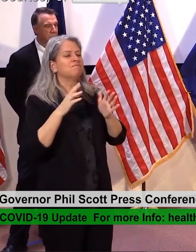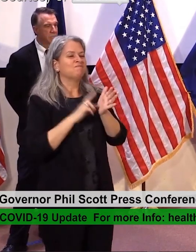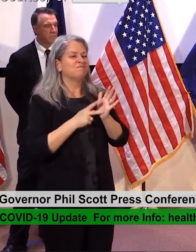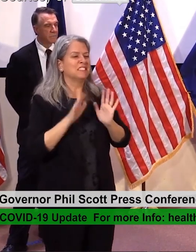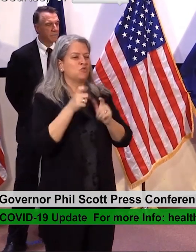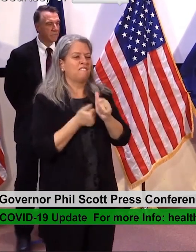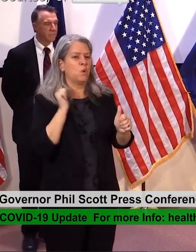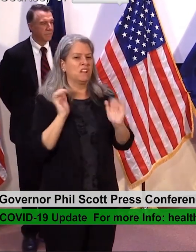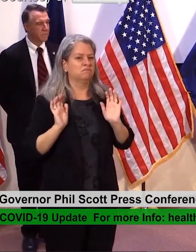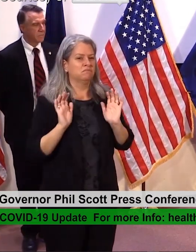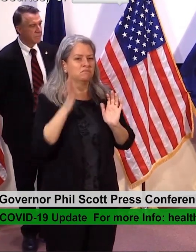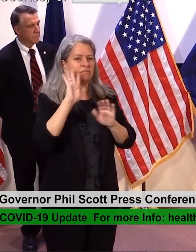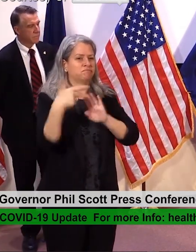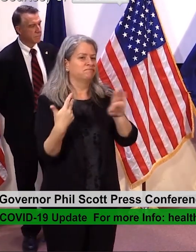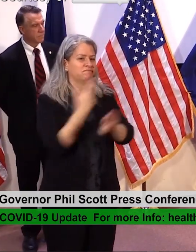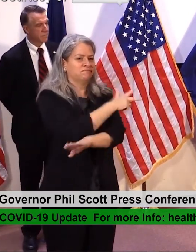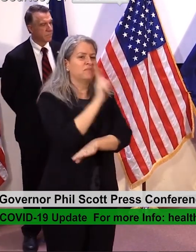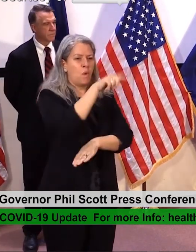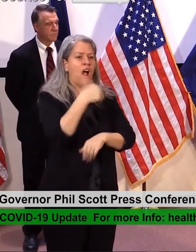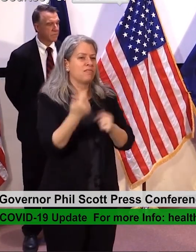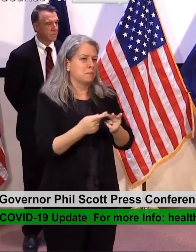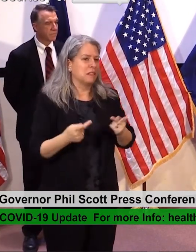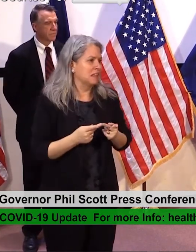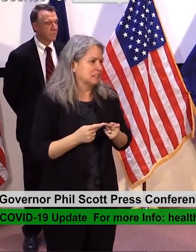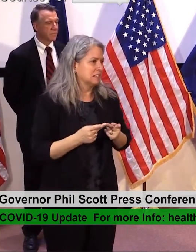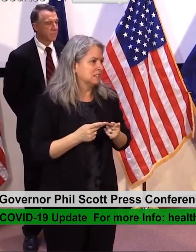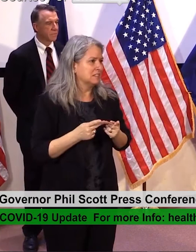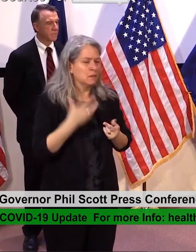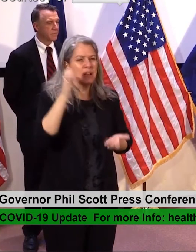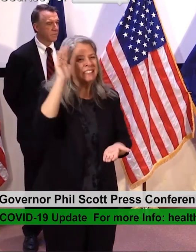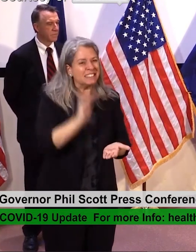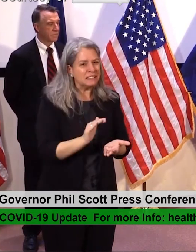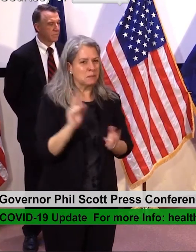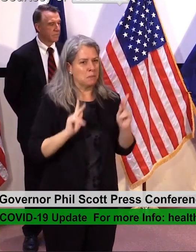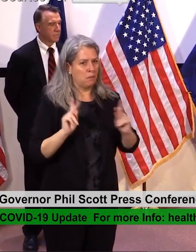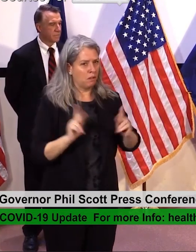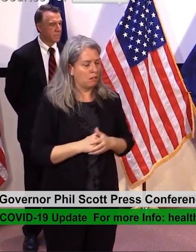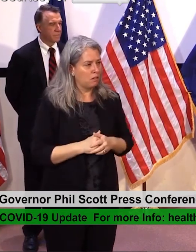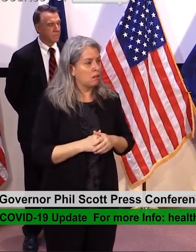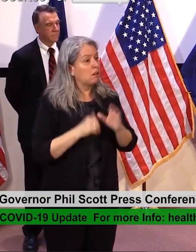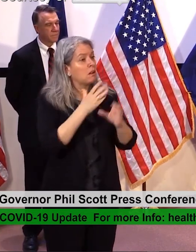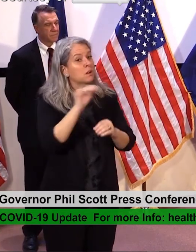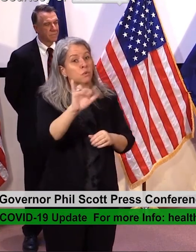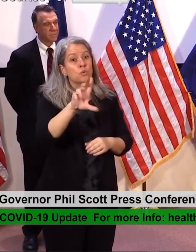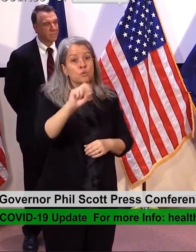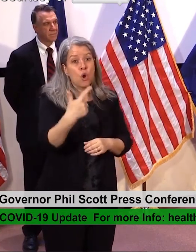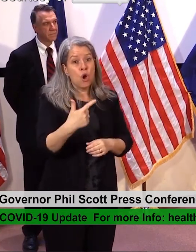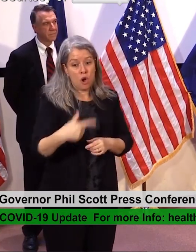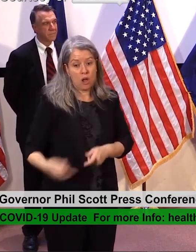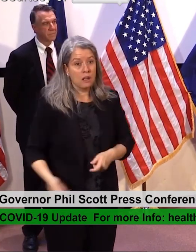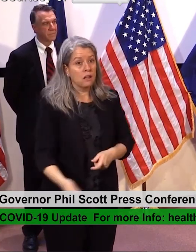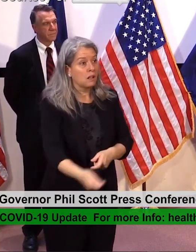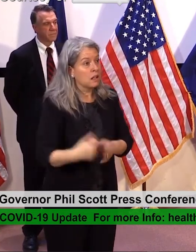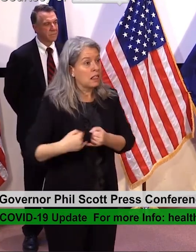sign. Please turn around and choose an alternative that's not as crowded. And also, it's important to leash your dogs.